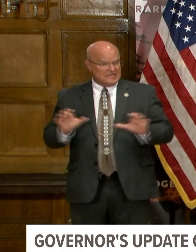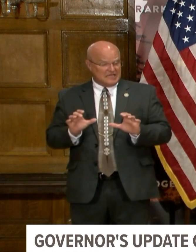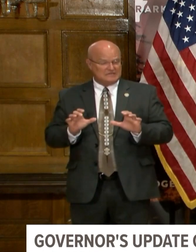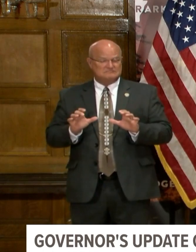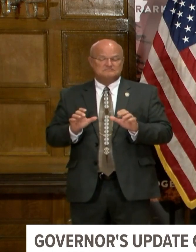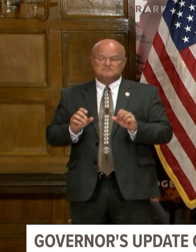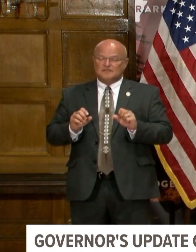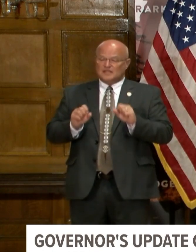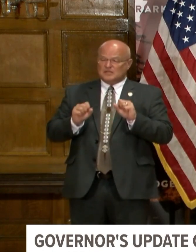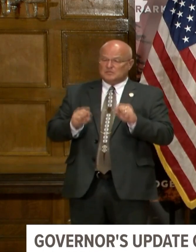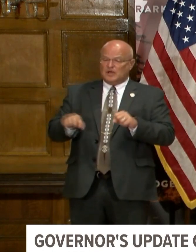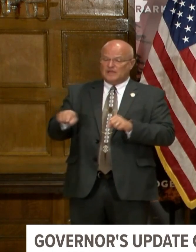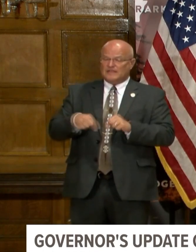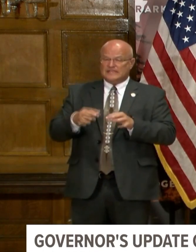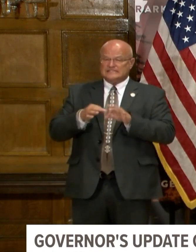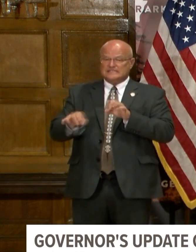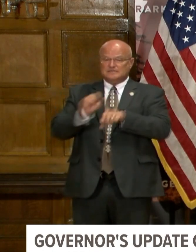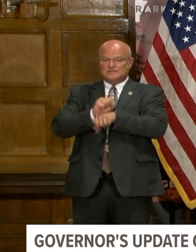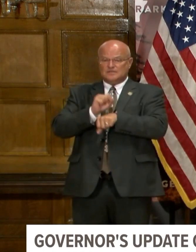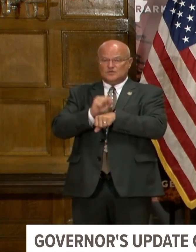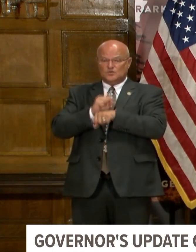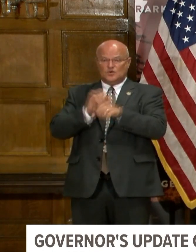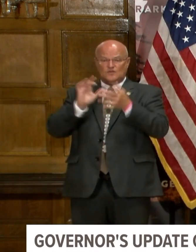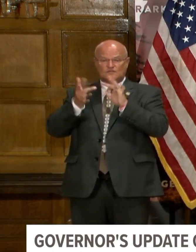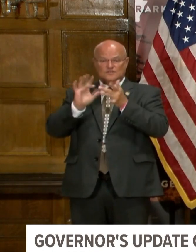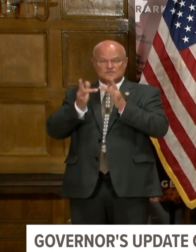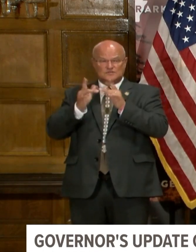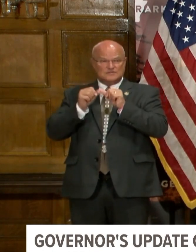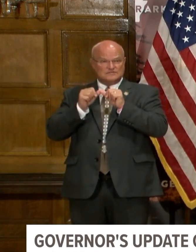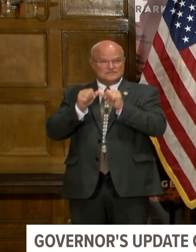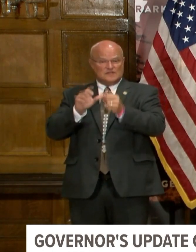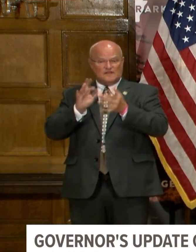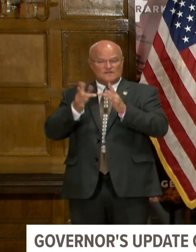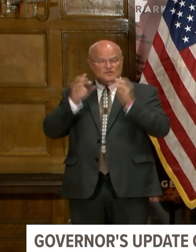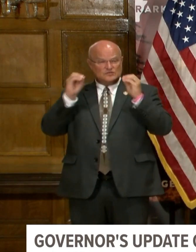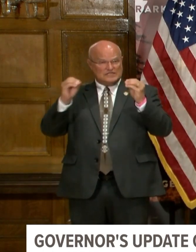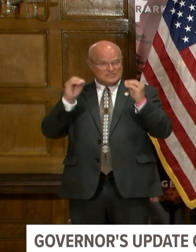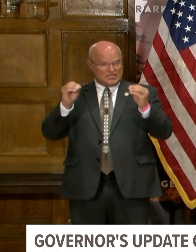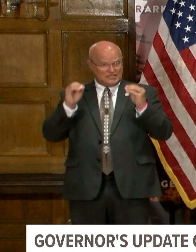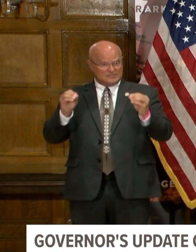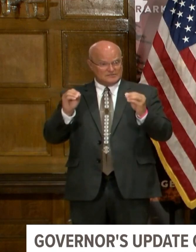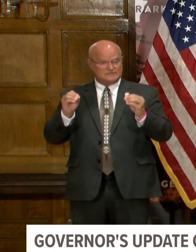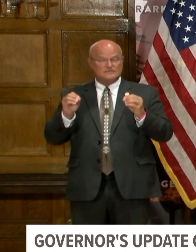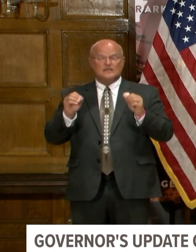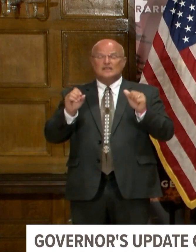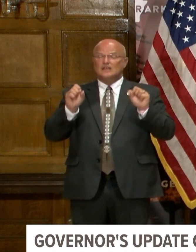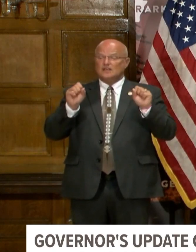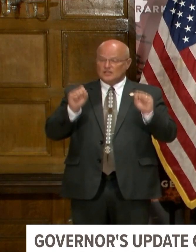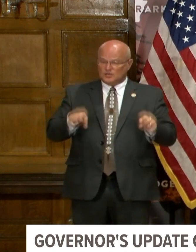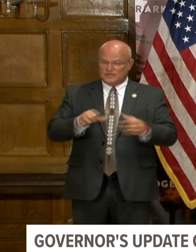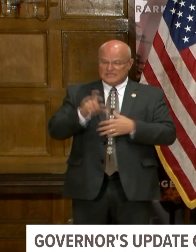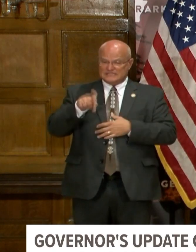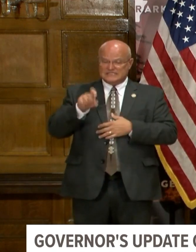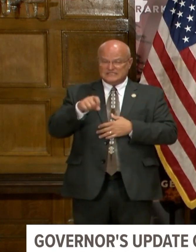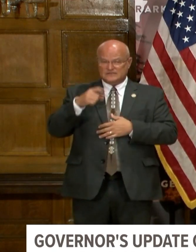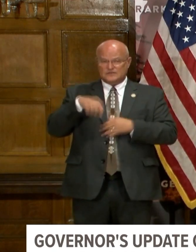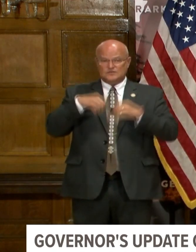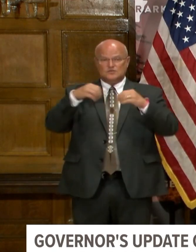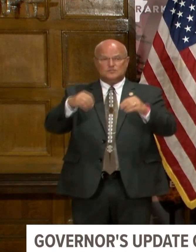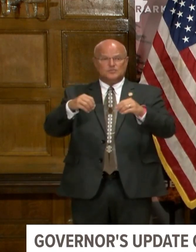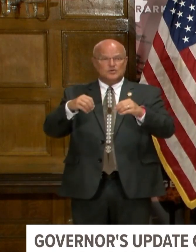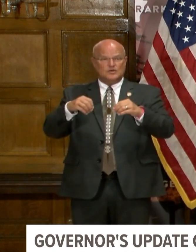be that they can simply work virtually and assist in the virtual education. It could be that it's necessary to